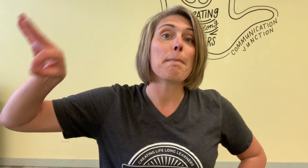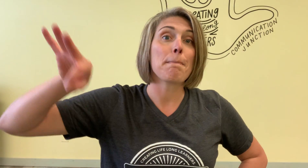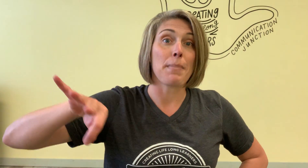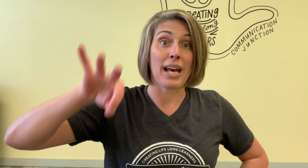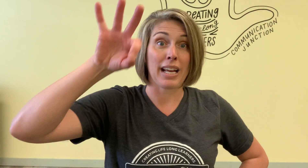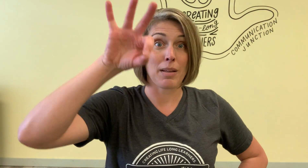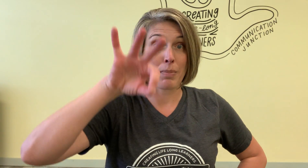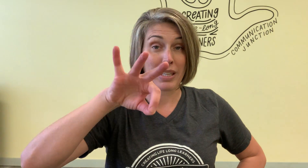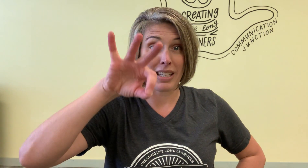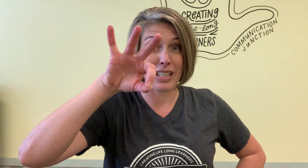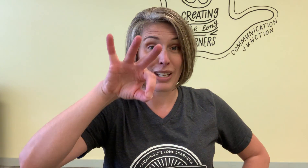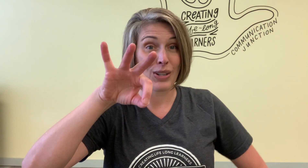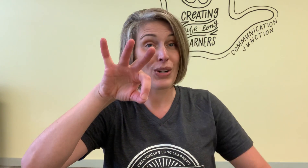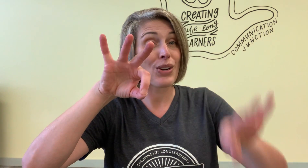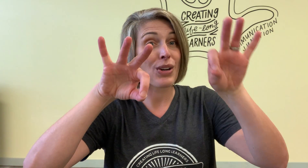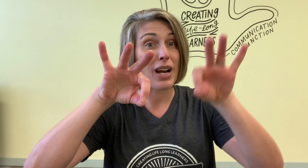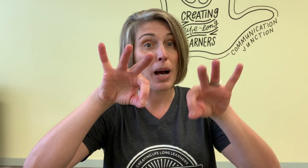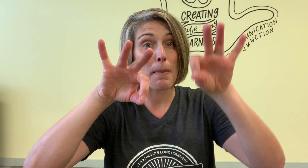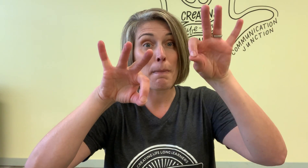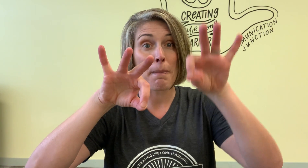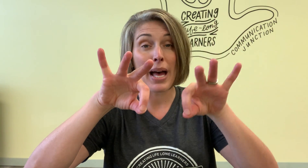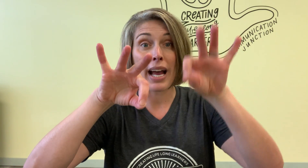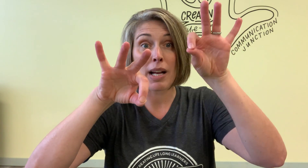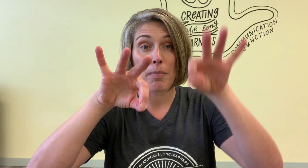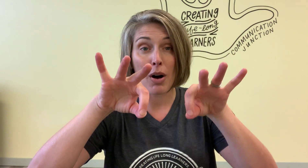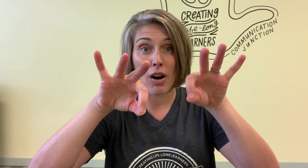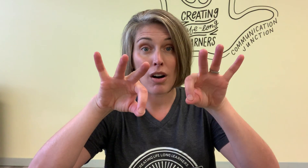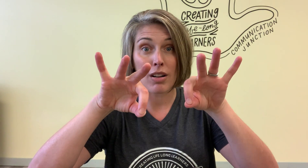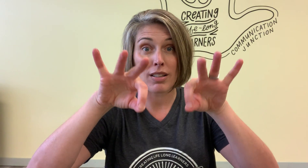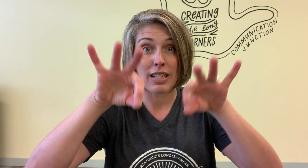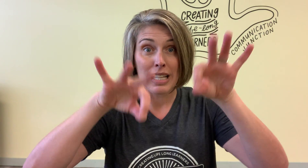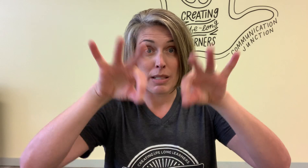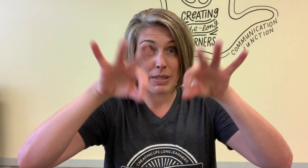Come back, Peter, come back, Paul.